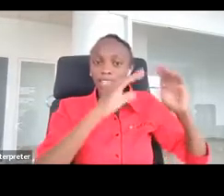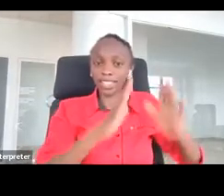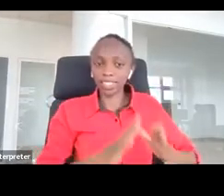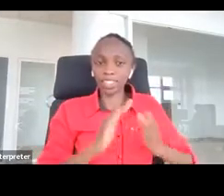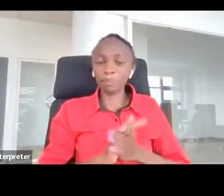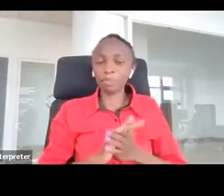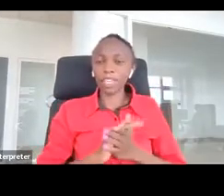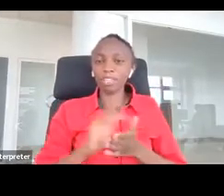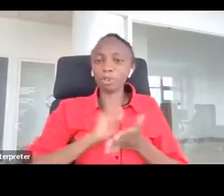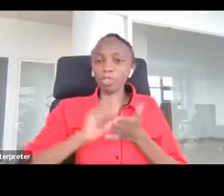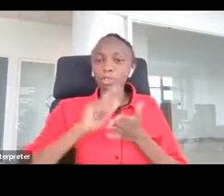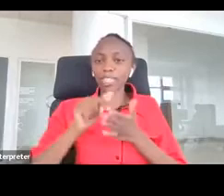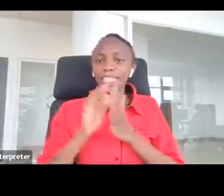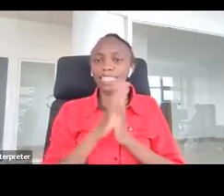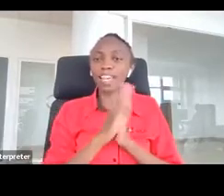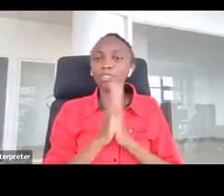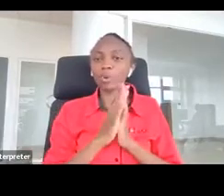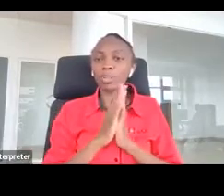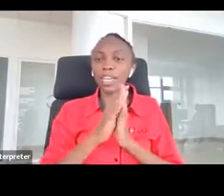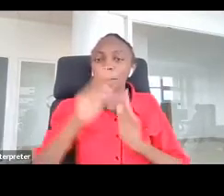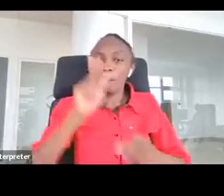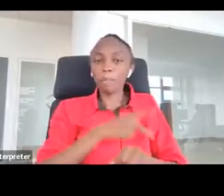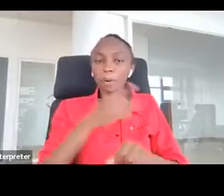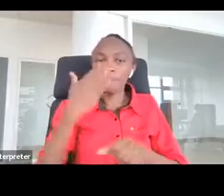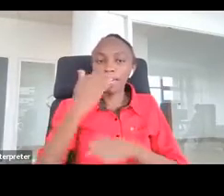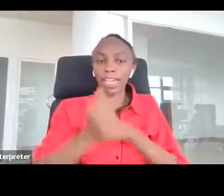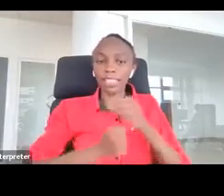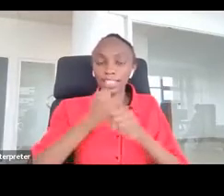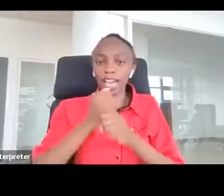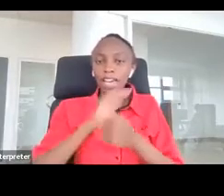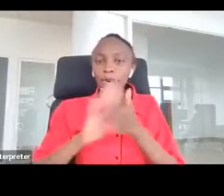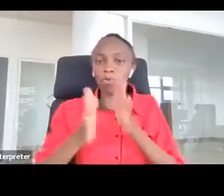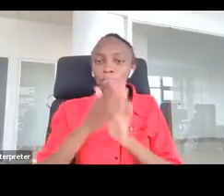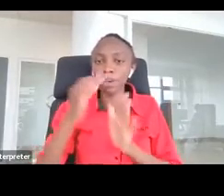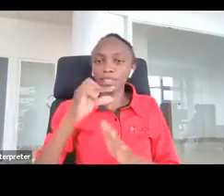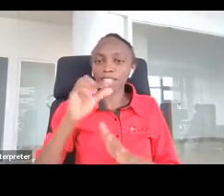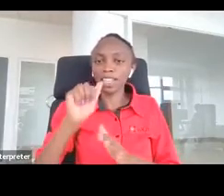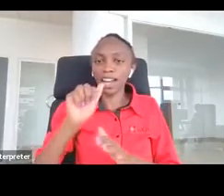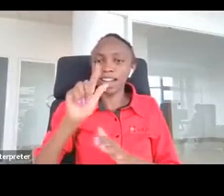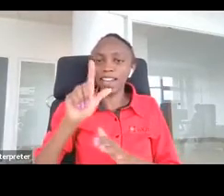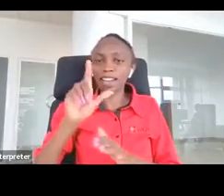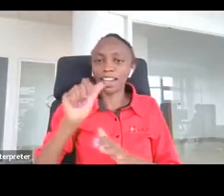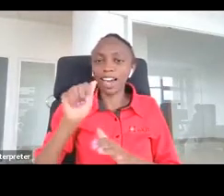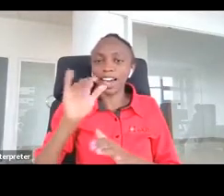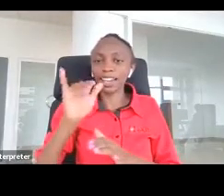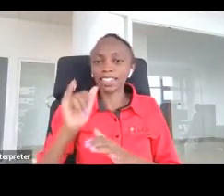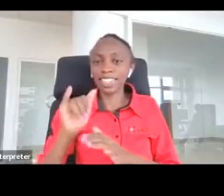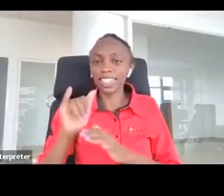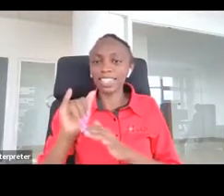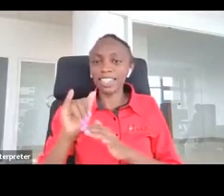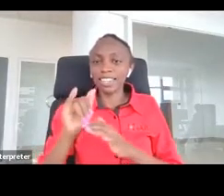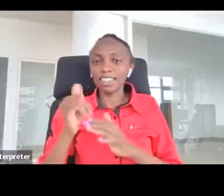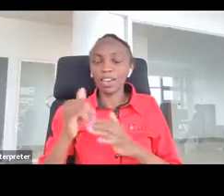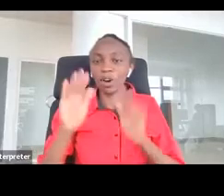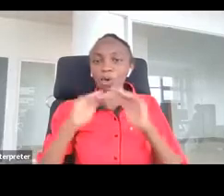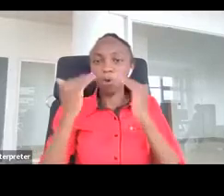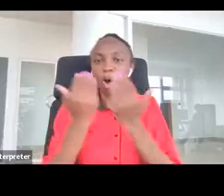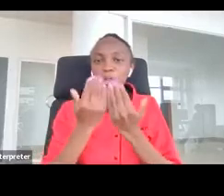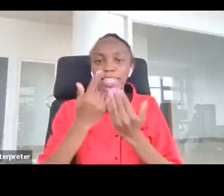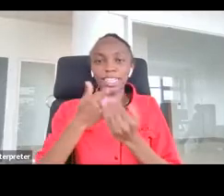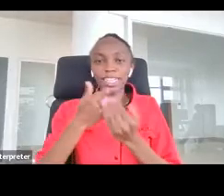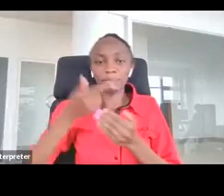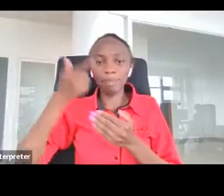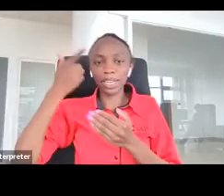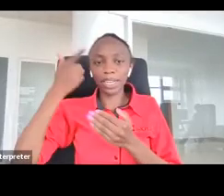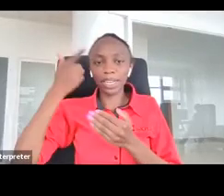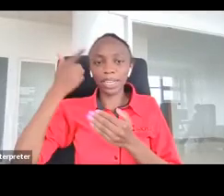years ago, "Without the galaxy, the world is dark and dull. Technology in education, the